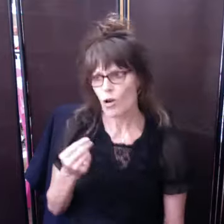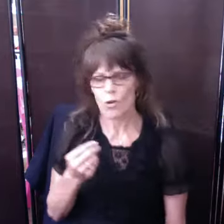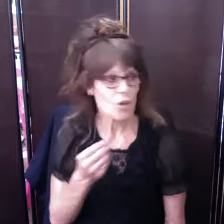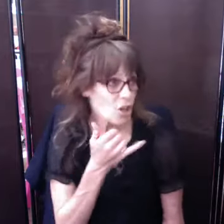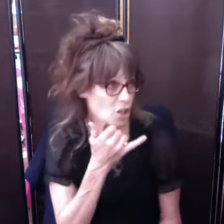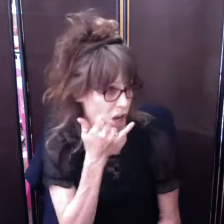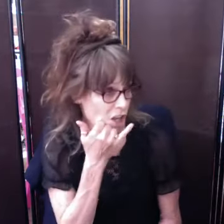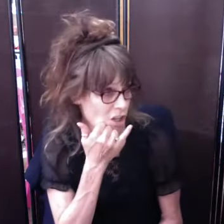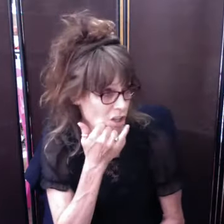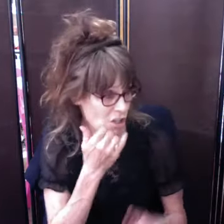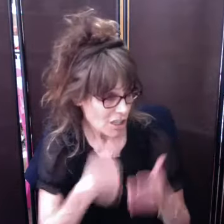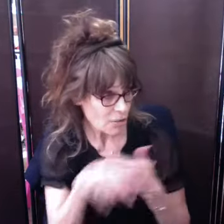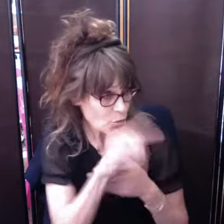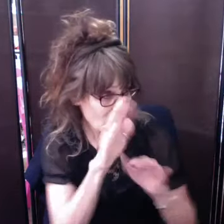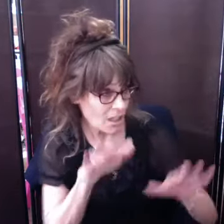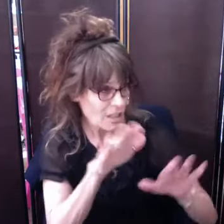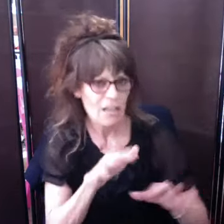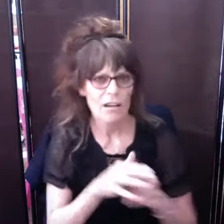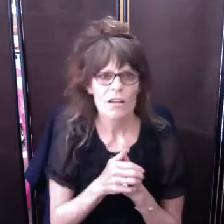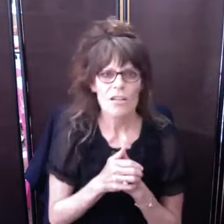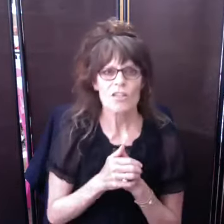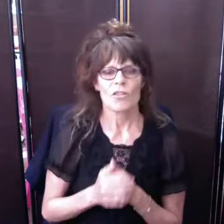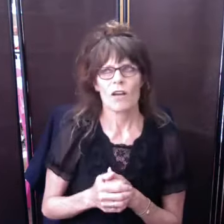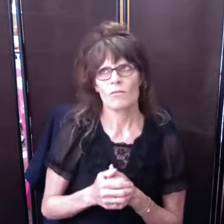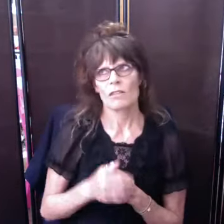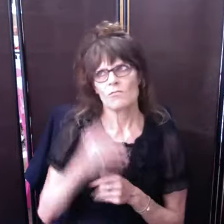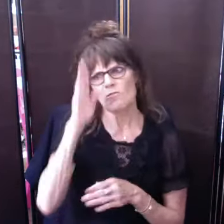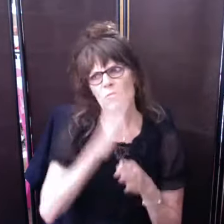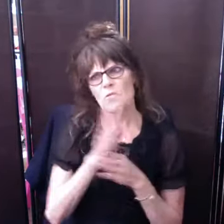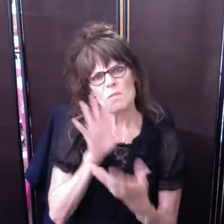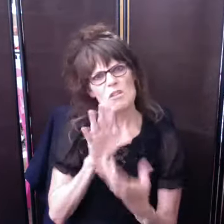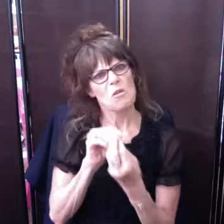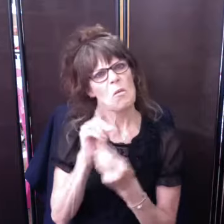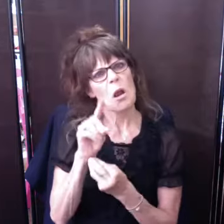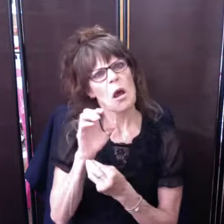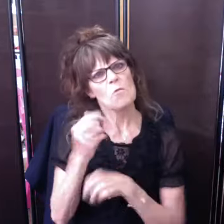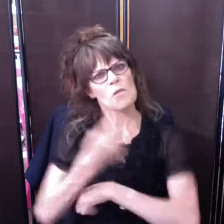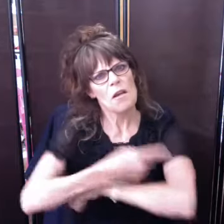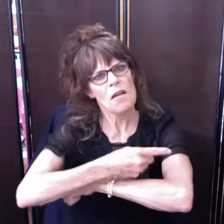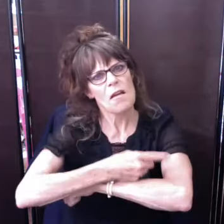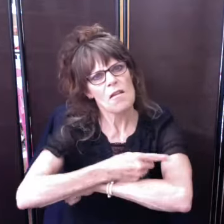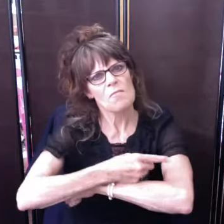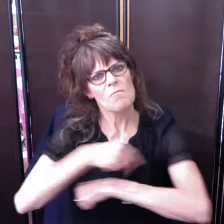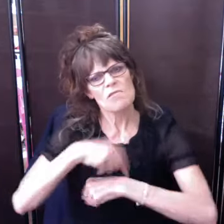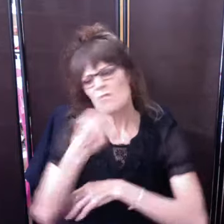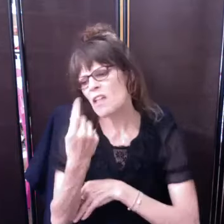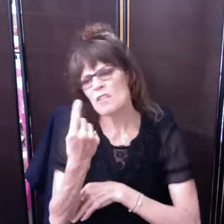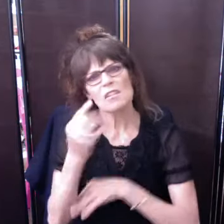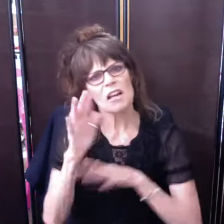calling. I was sober about 100 days. It was about 11 o'clock on a Sunday morning. I got